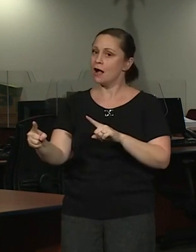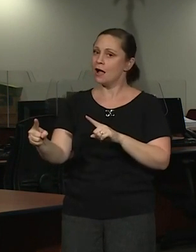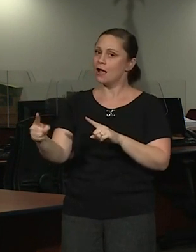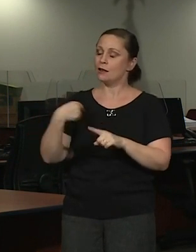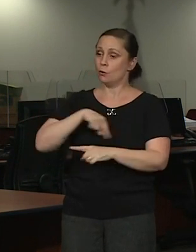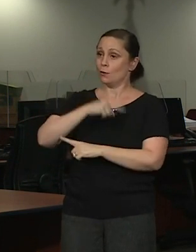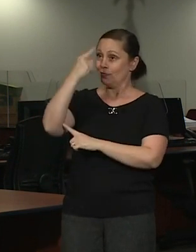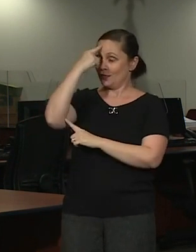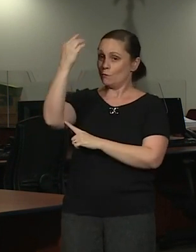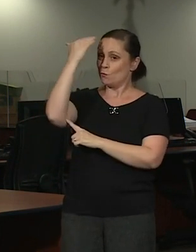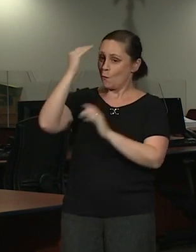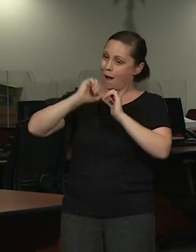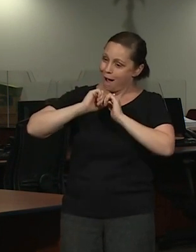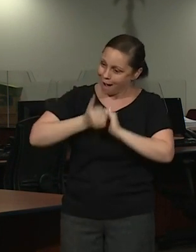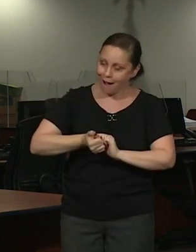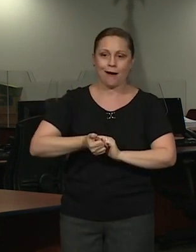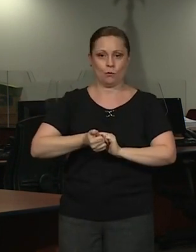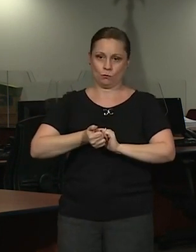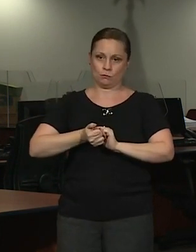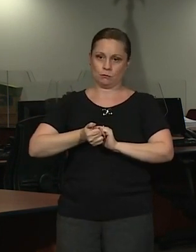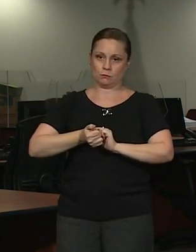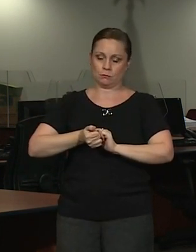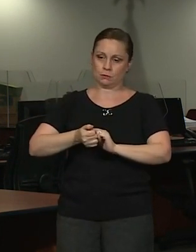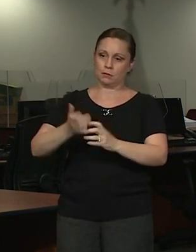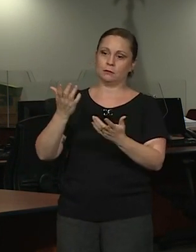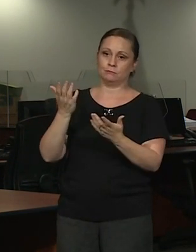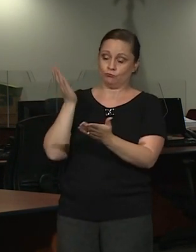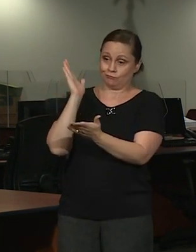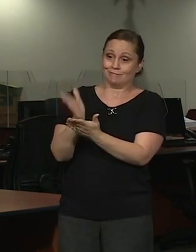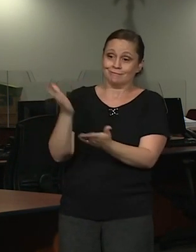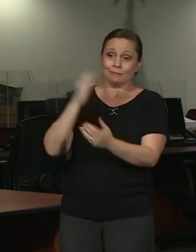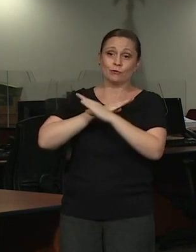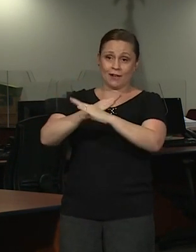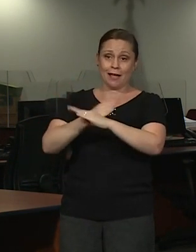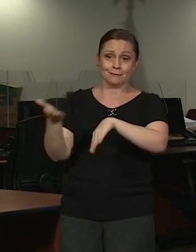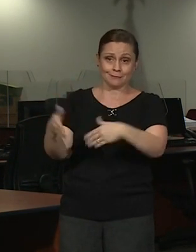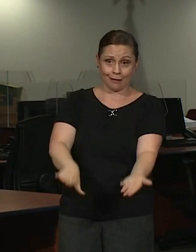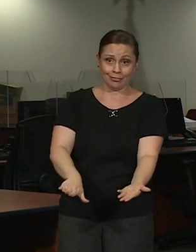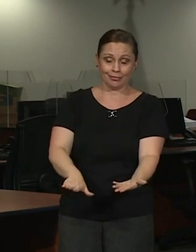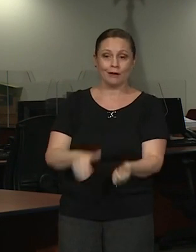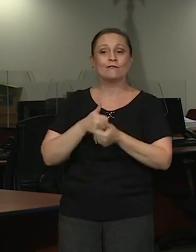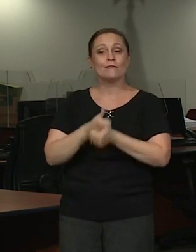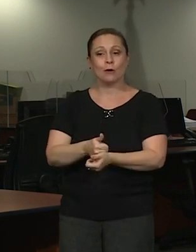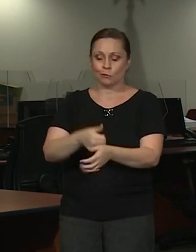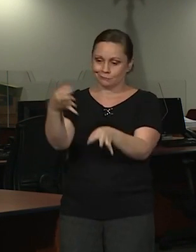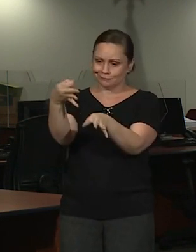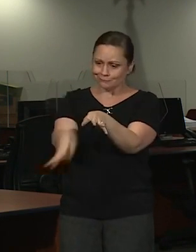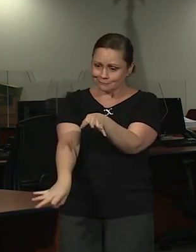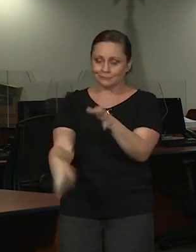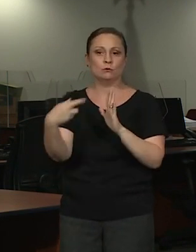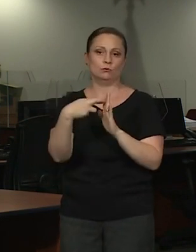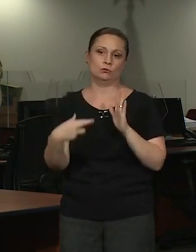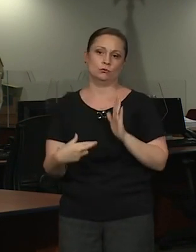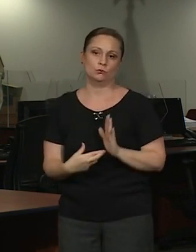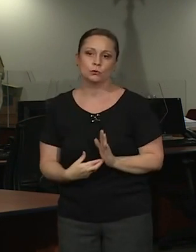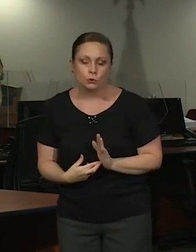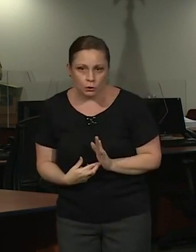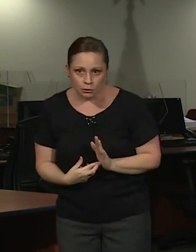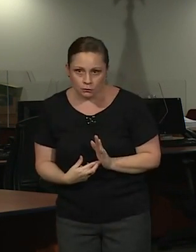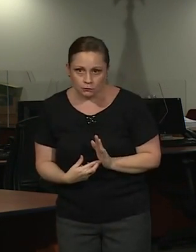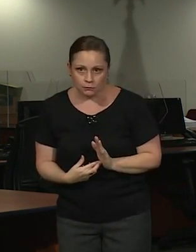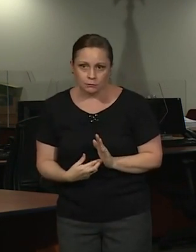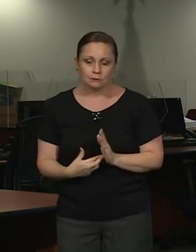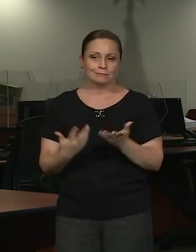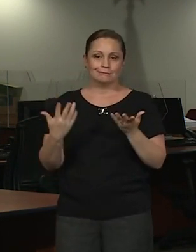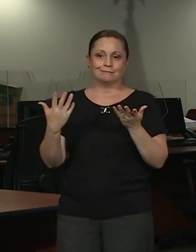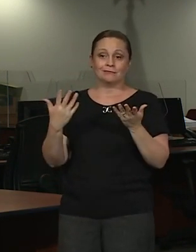it. And that's by following these very simple rules. And there's no power on earth that can follow everyone in the